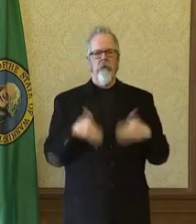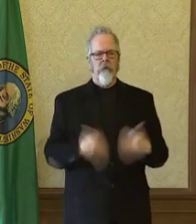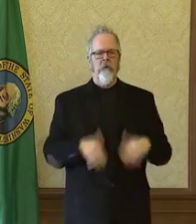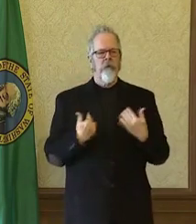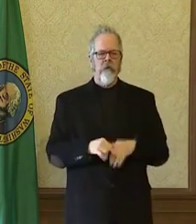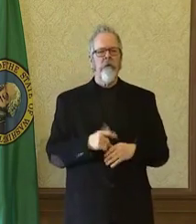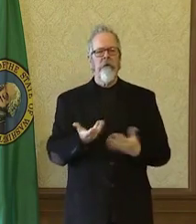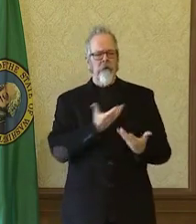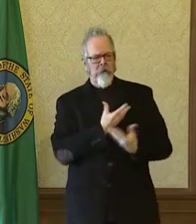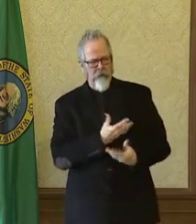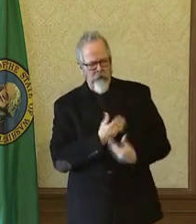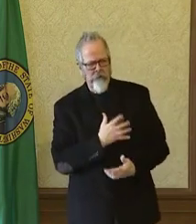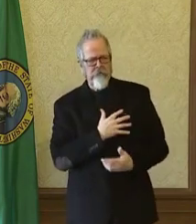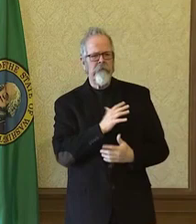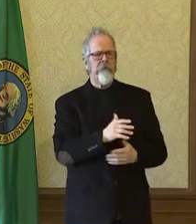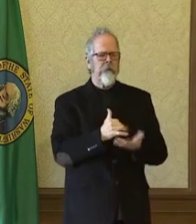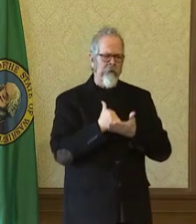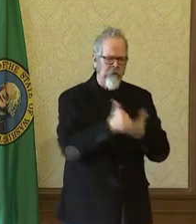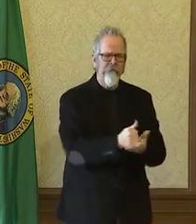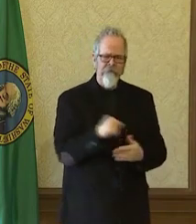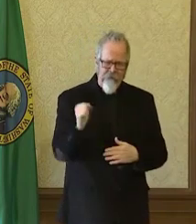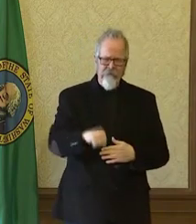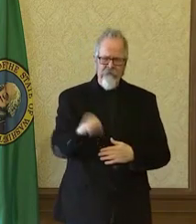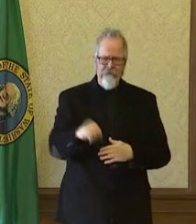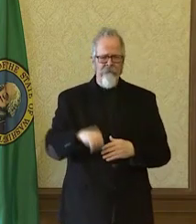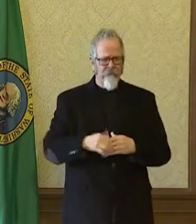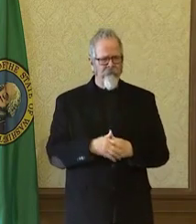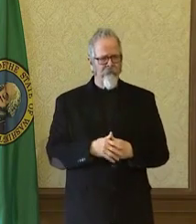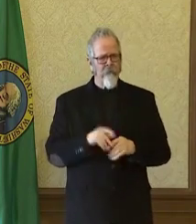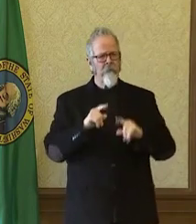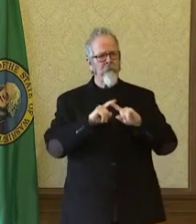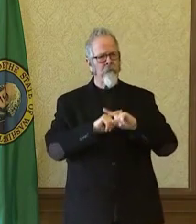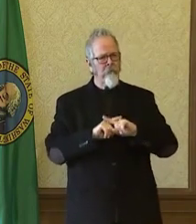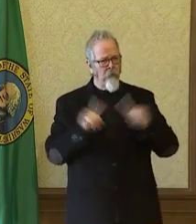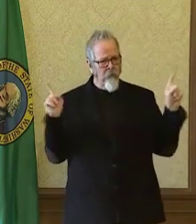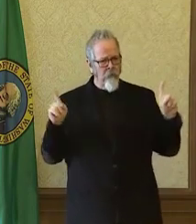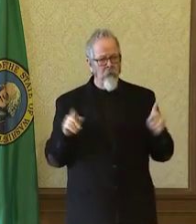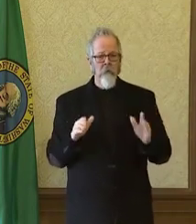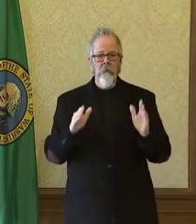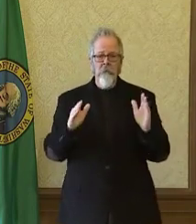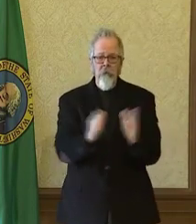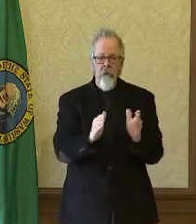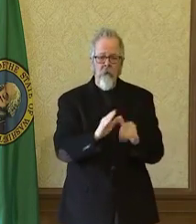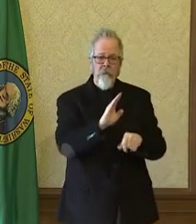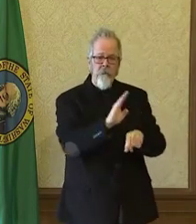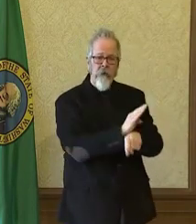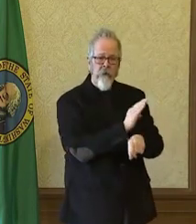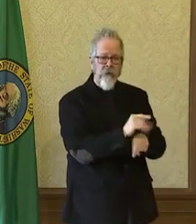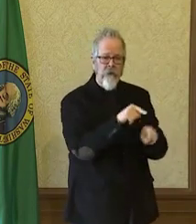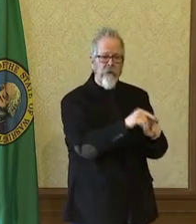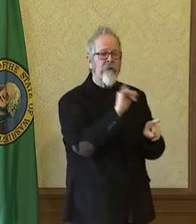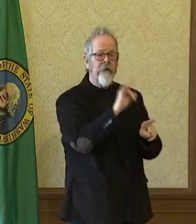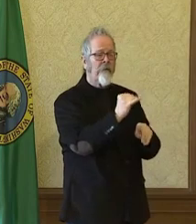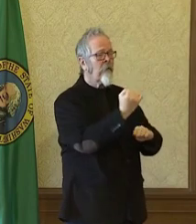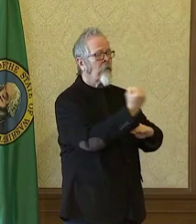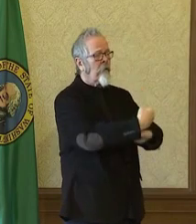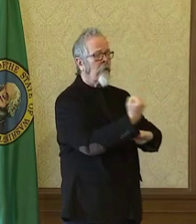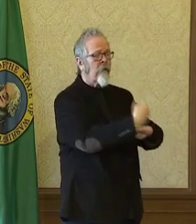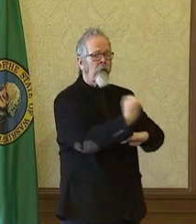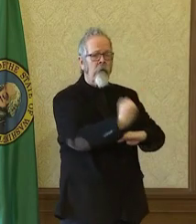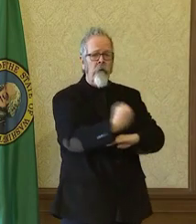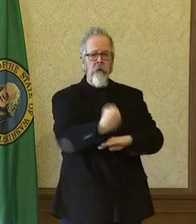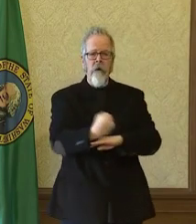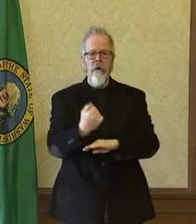GDP, keeping these businesses afloat is just solid good business. For now, many businesses are